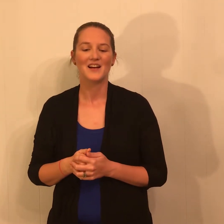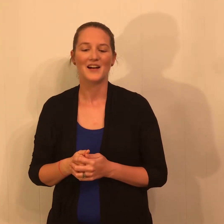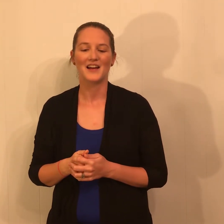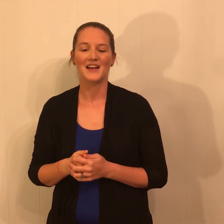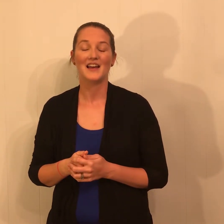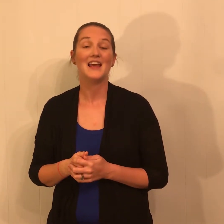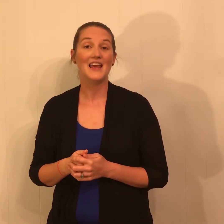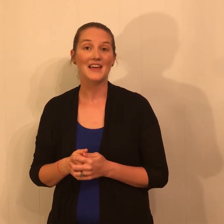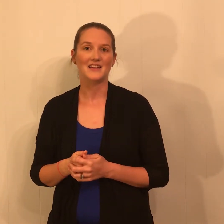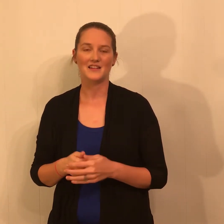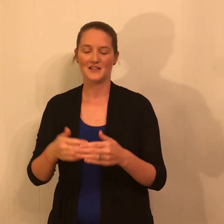Right? In.